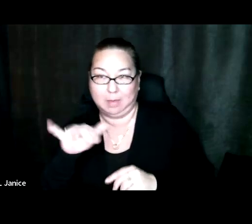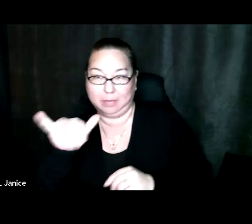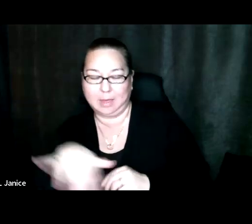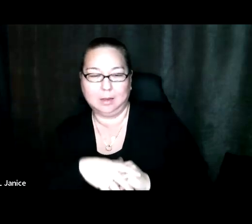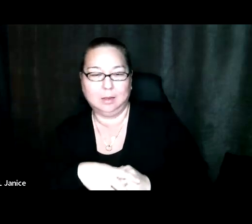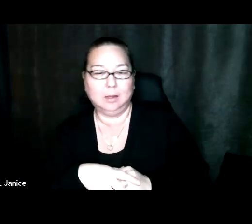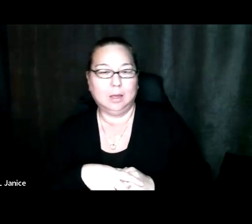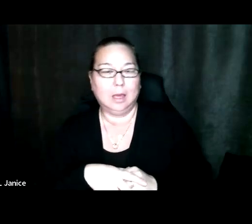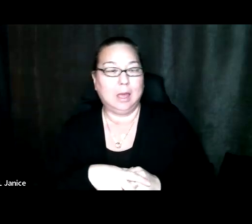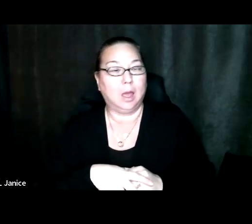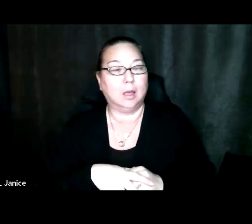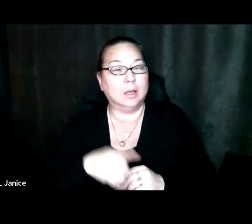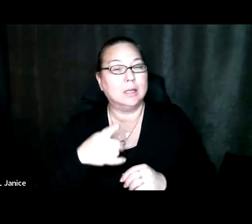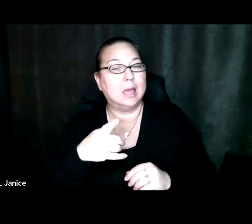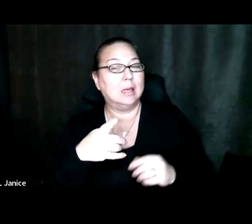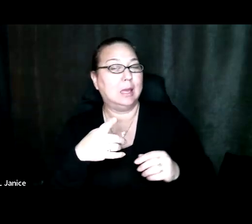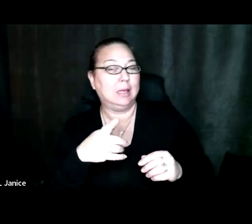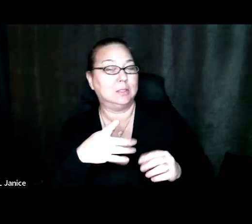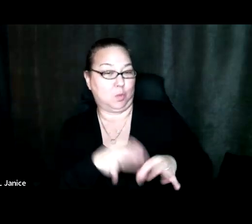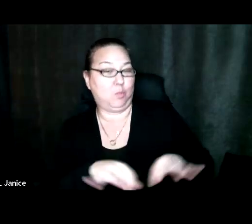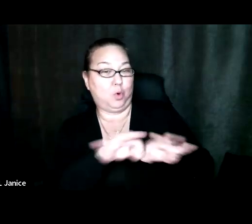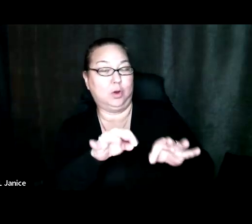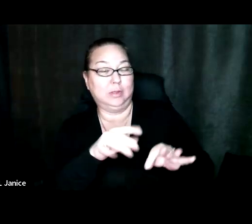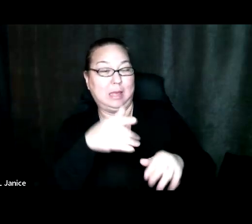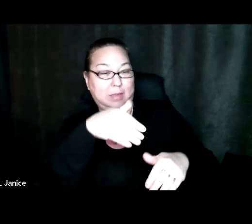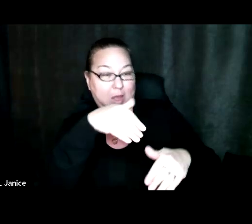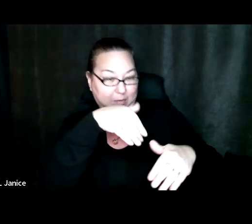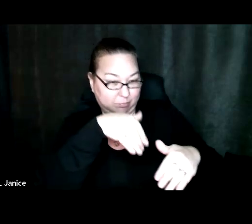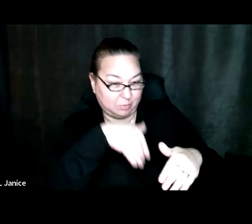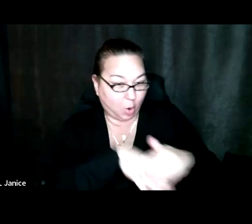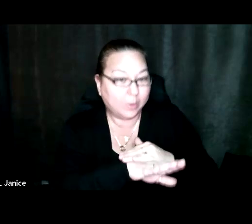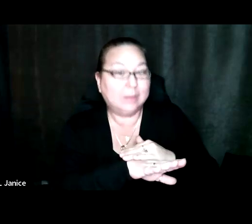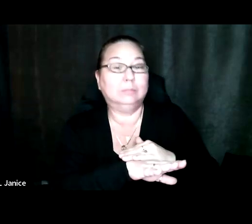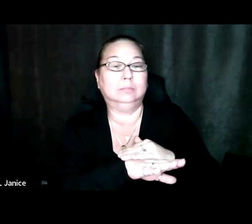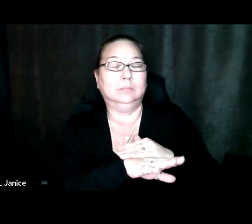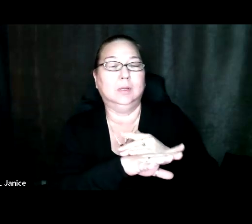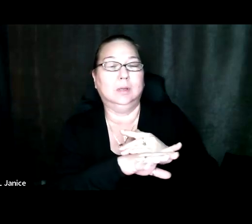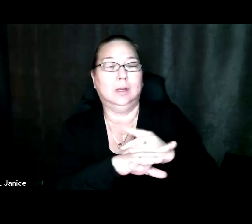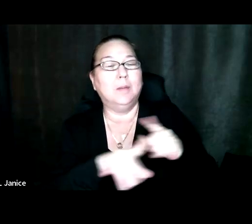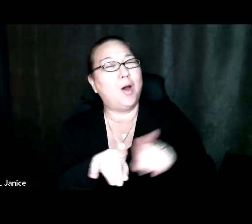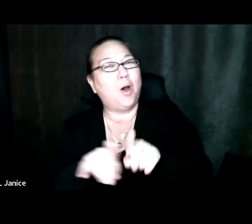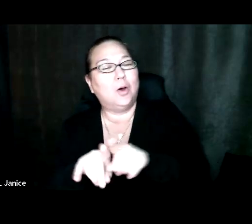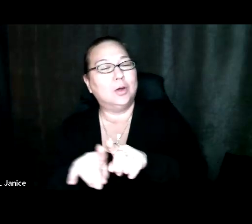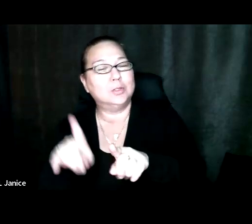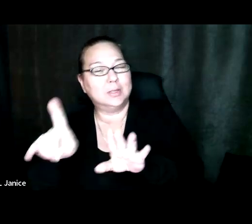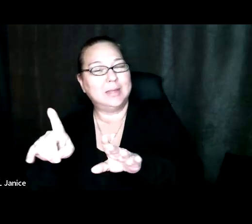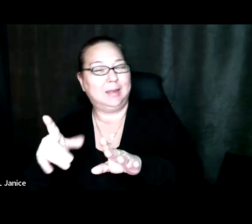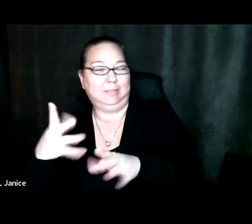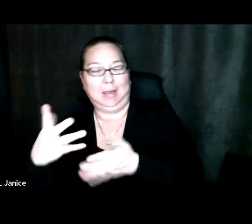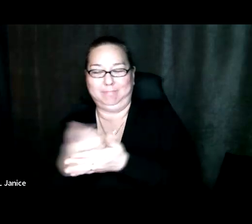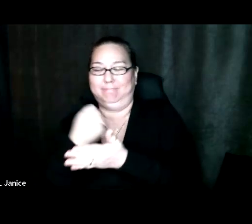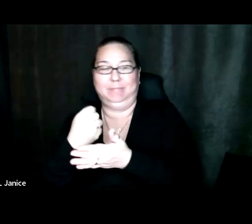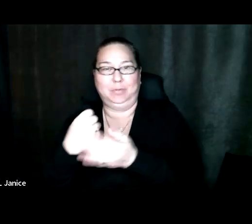to support success for students once they're in there? So I think going forward with our team, I want to make sure that all 3 of those